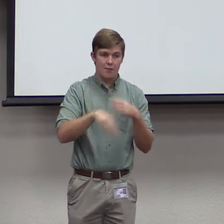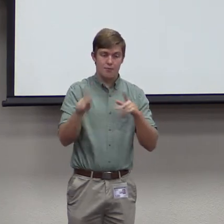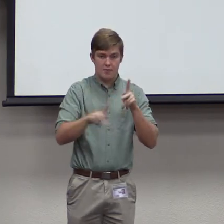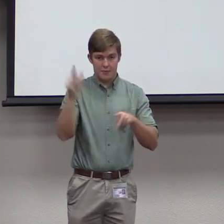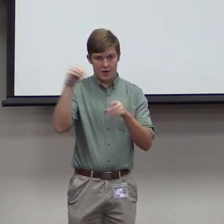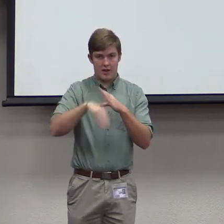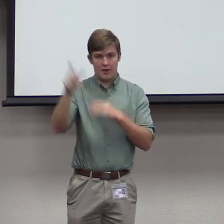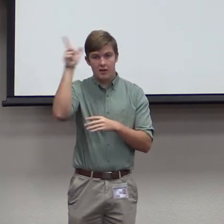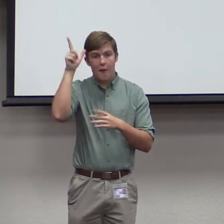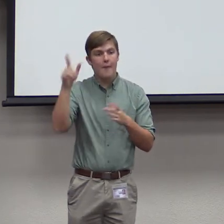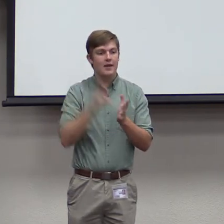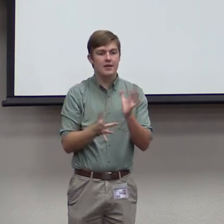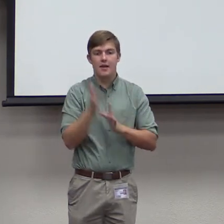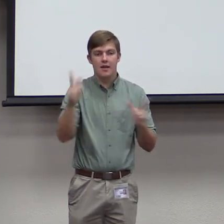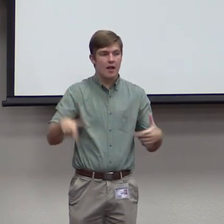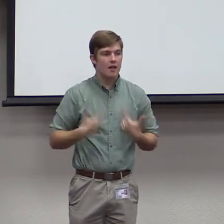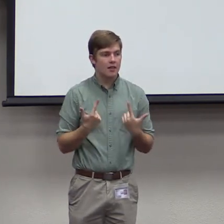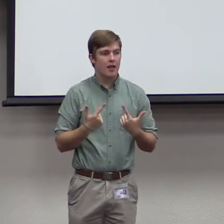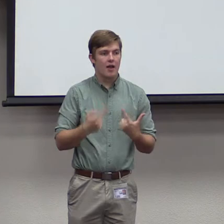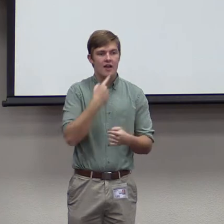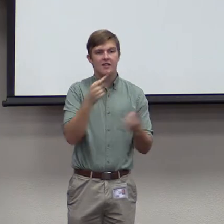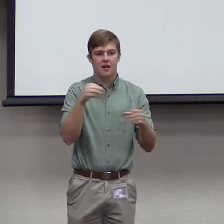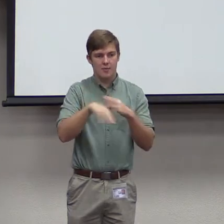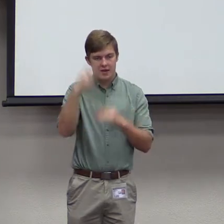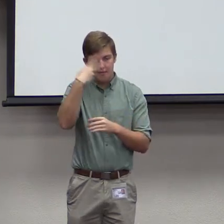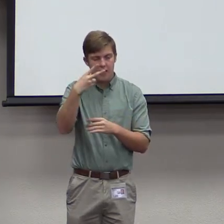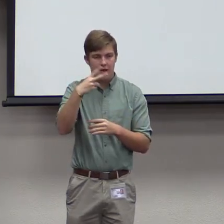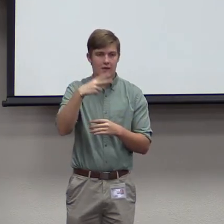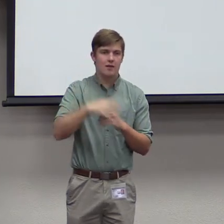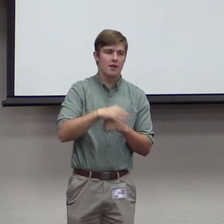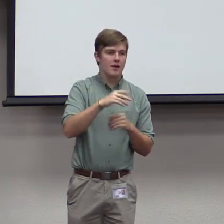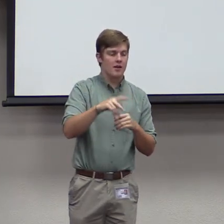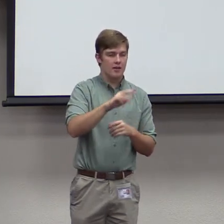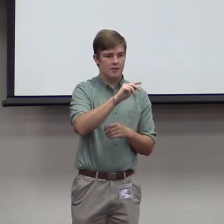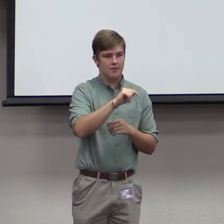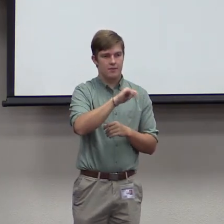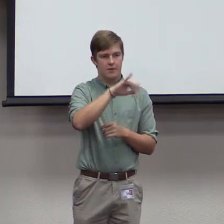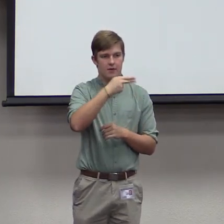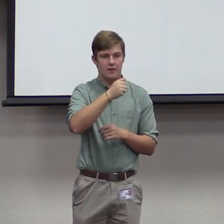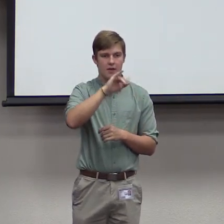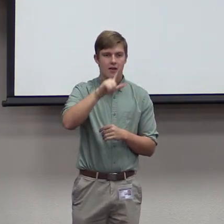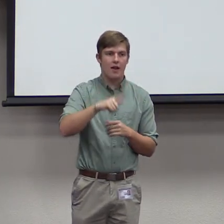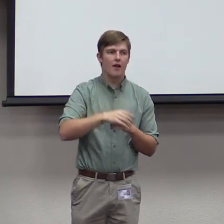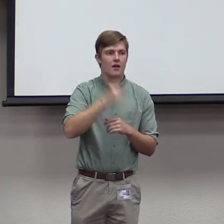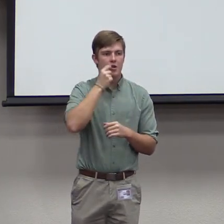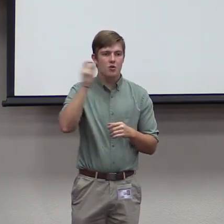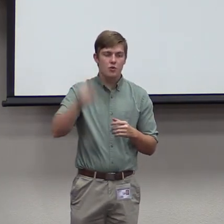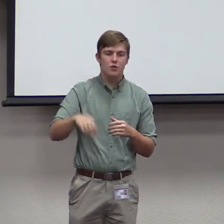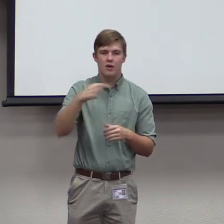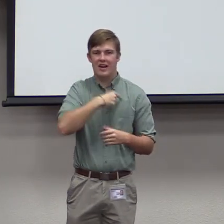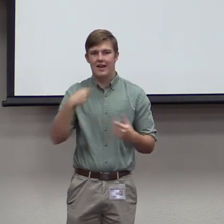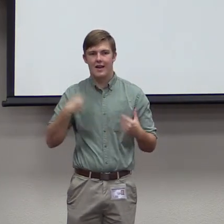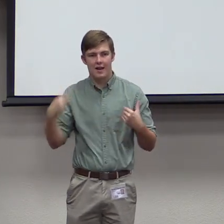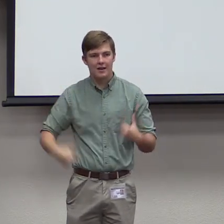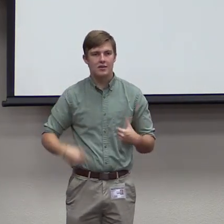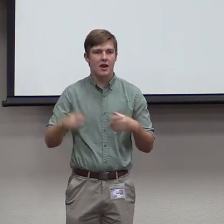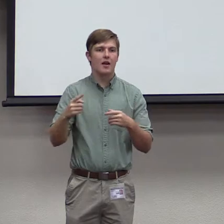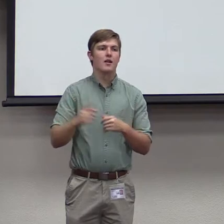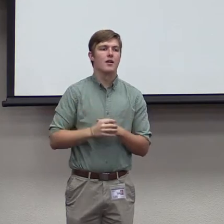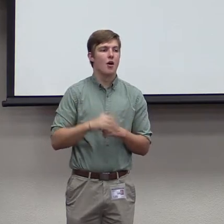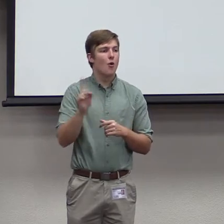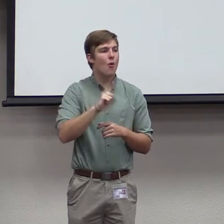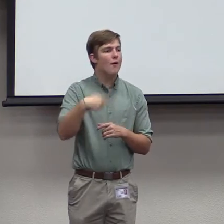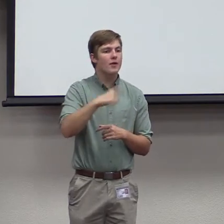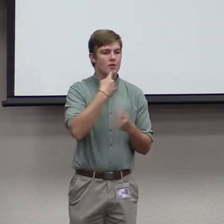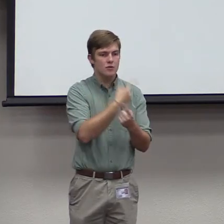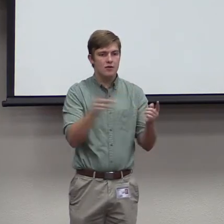is alive? Will you tell them in Mexico? Will you tell them in Thailand? Will you tell them in the Ukraine? Will you tell them in China? Where will you tell people that Jesus